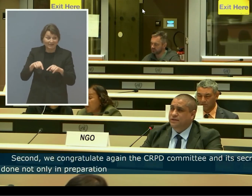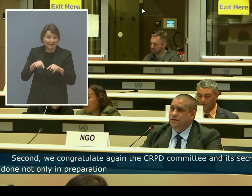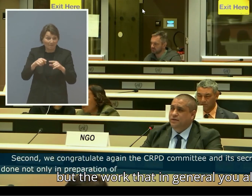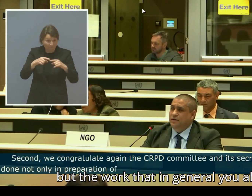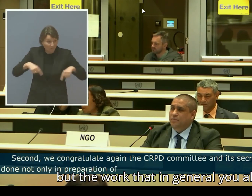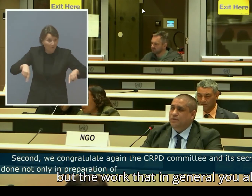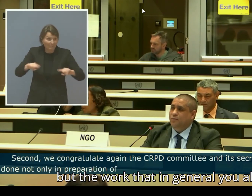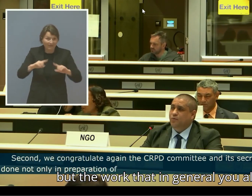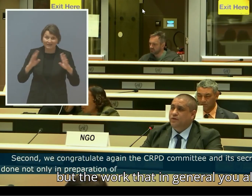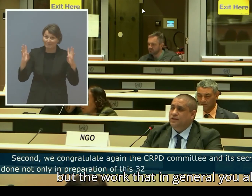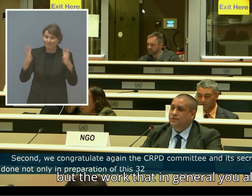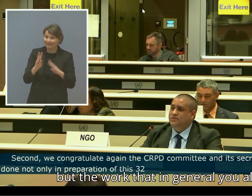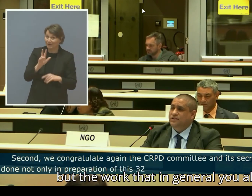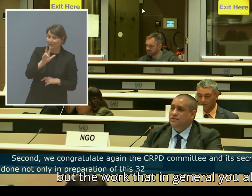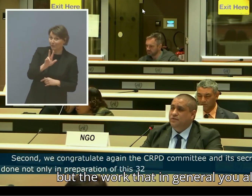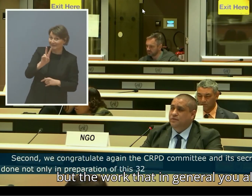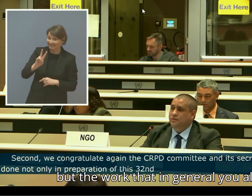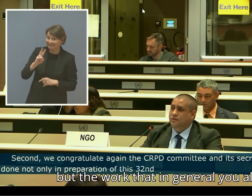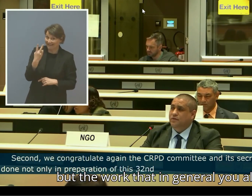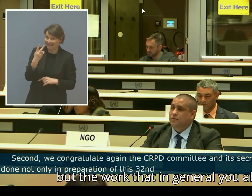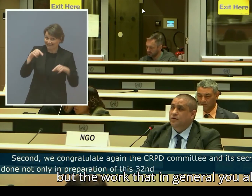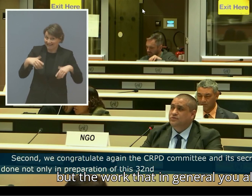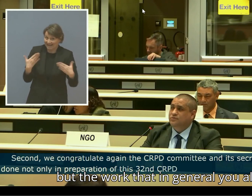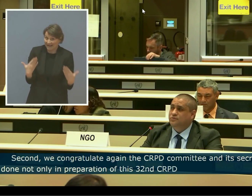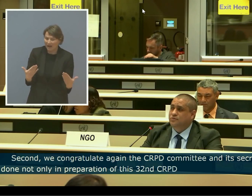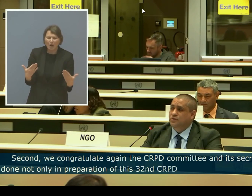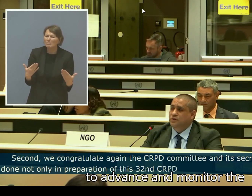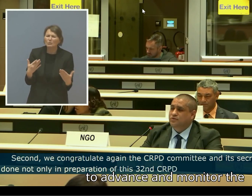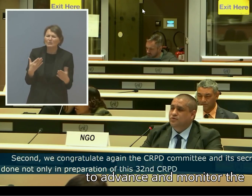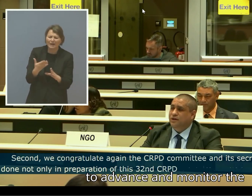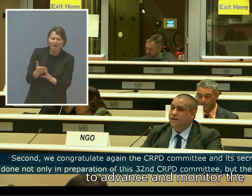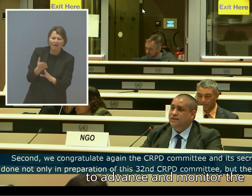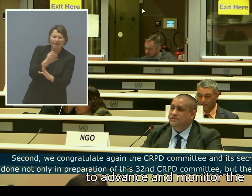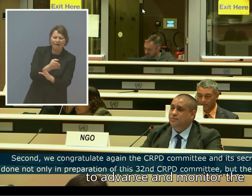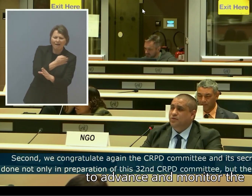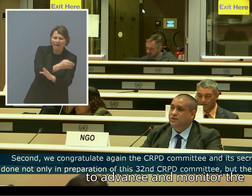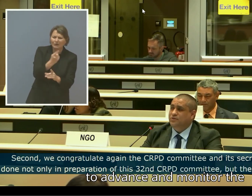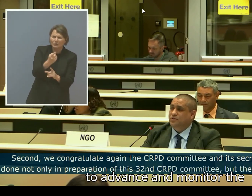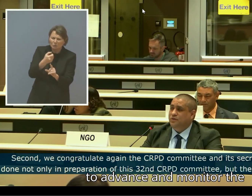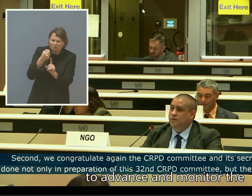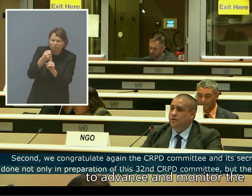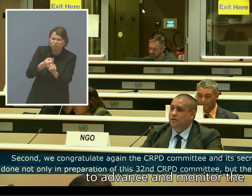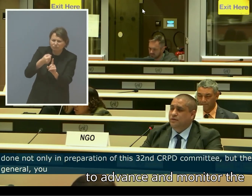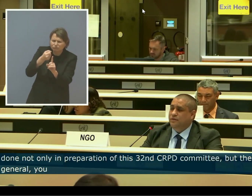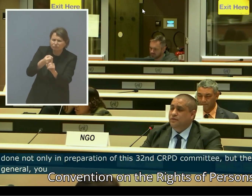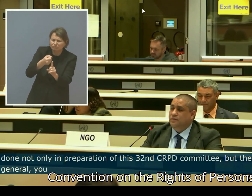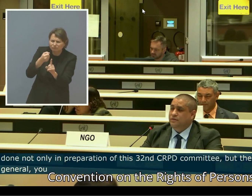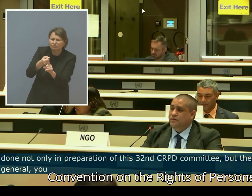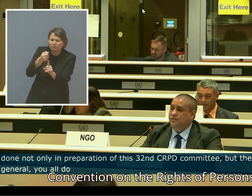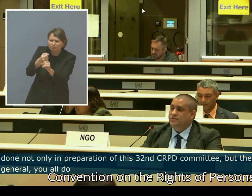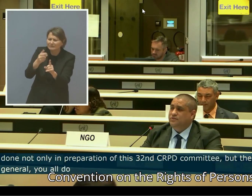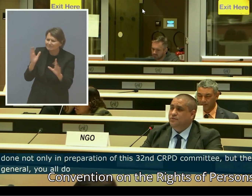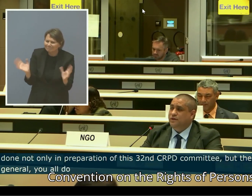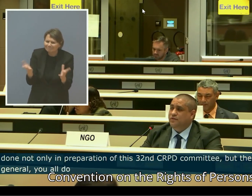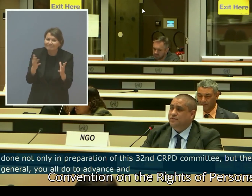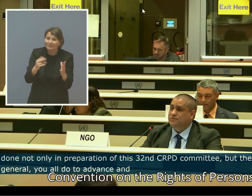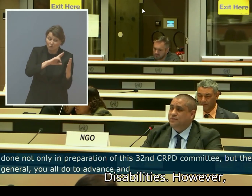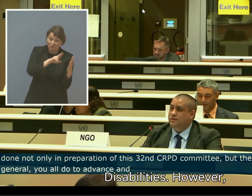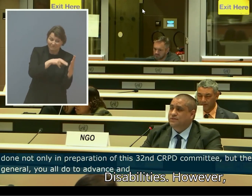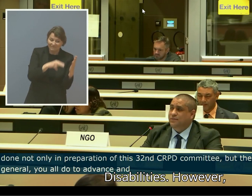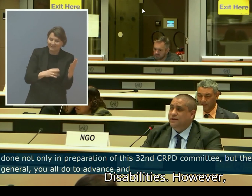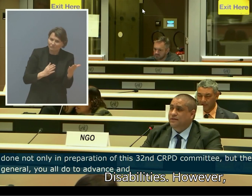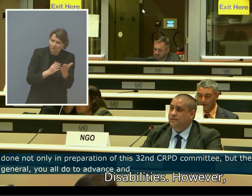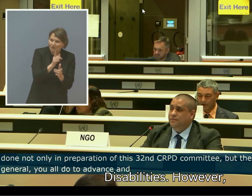committee, but the work that in general you all do to advance and monitor the Convention on the Right of Persons